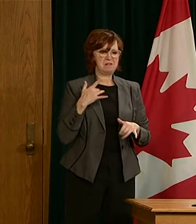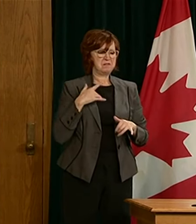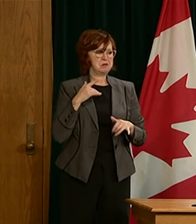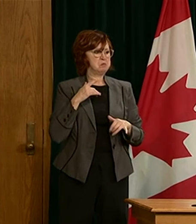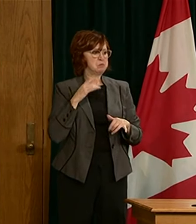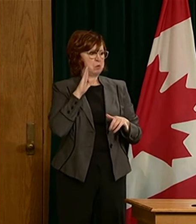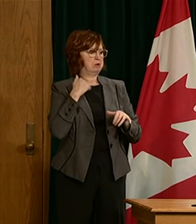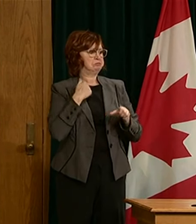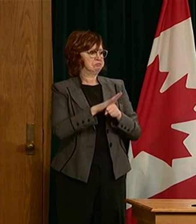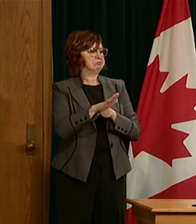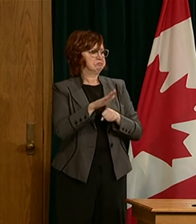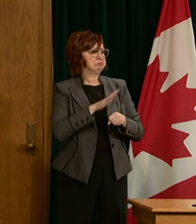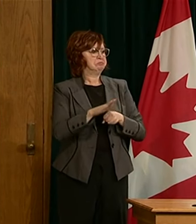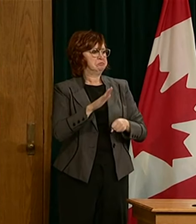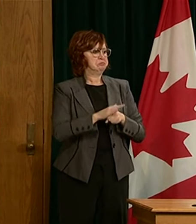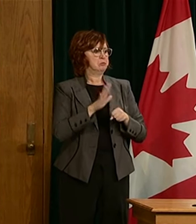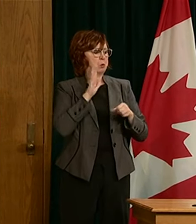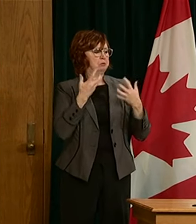believe it's going to be here when we need it.